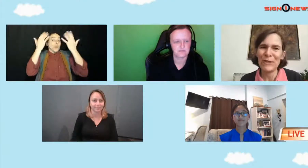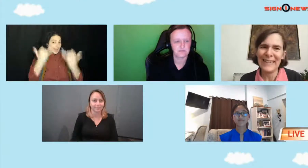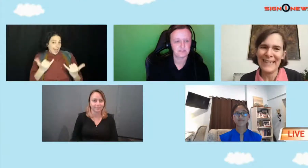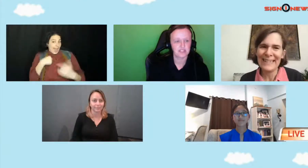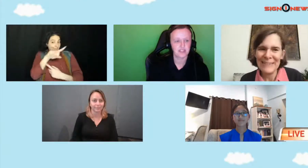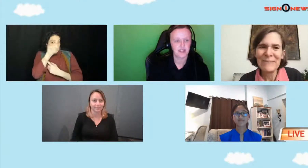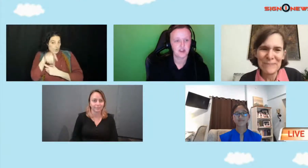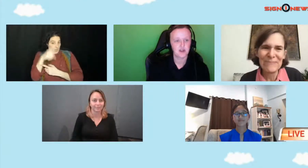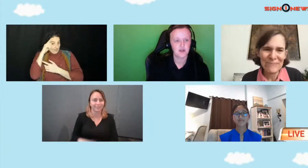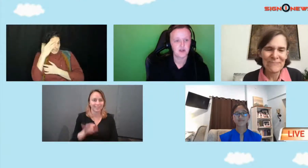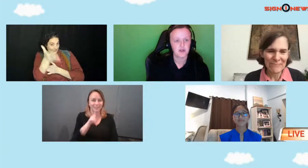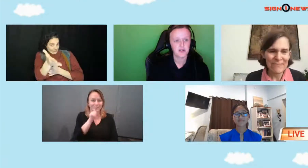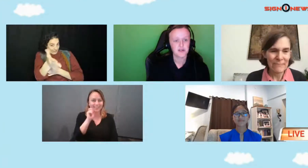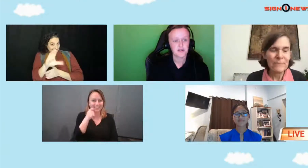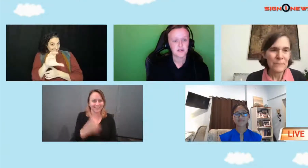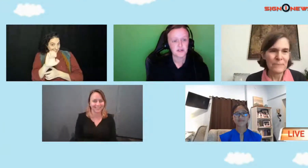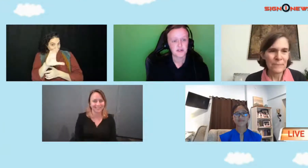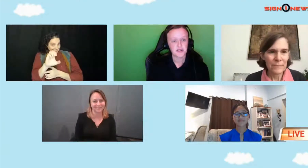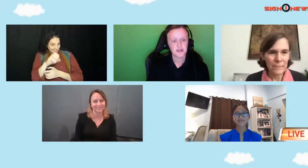That's really neat.